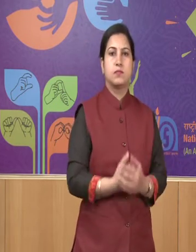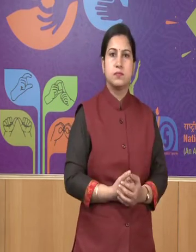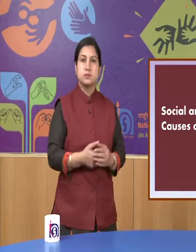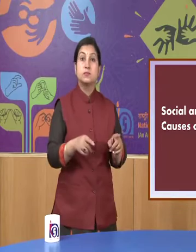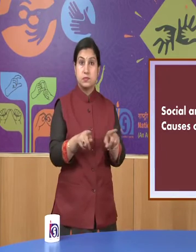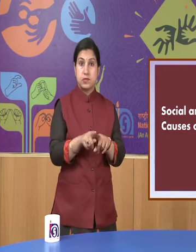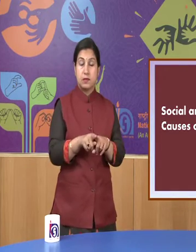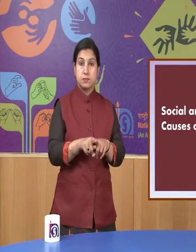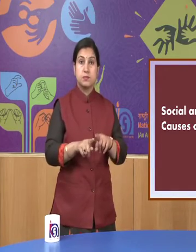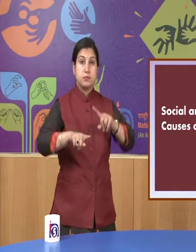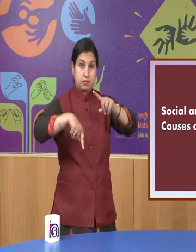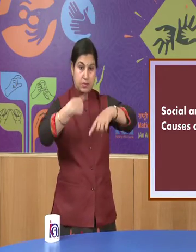Social and religious causes.